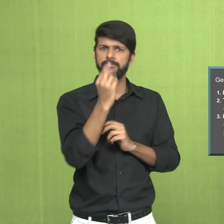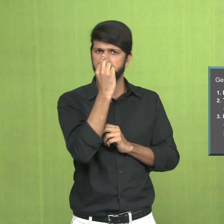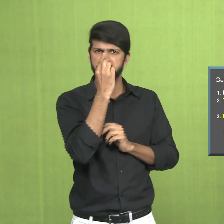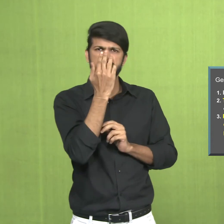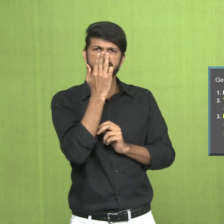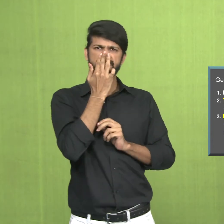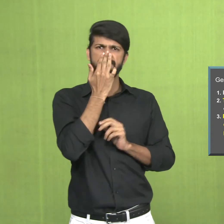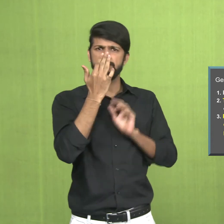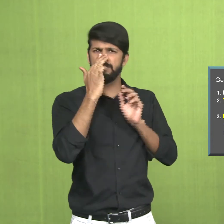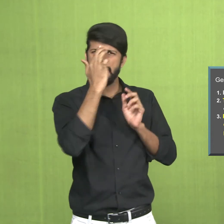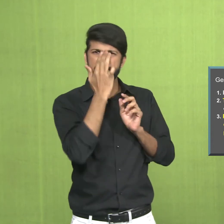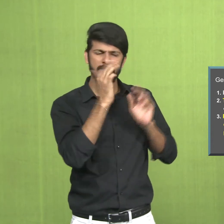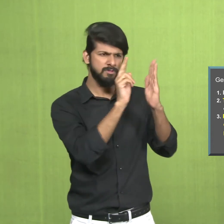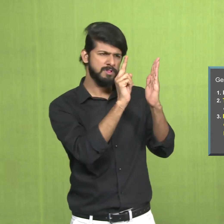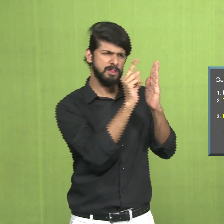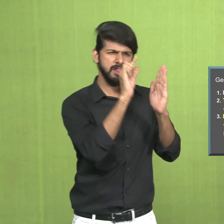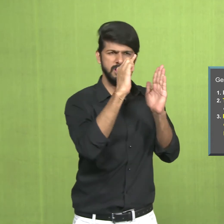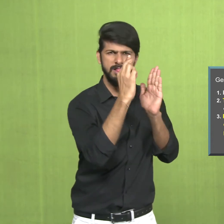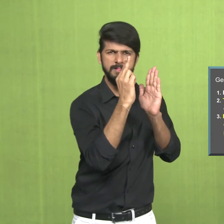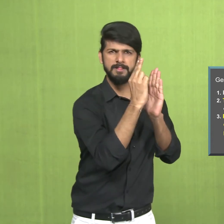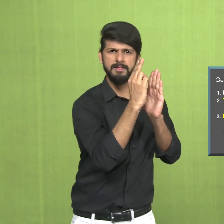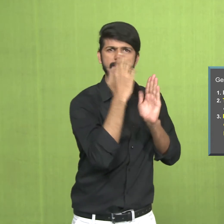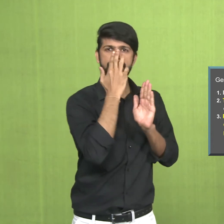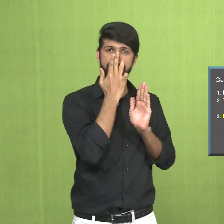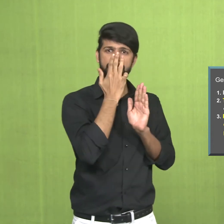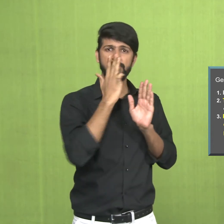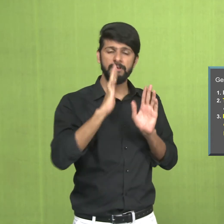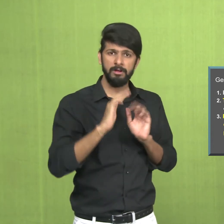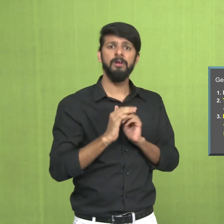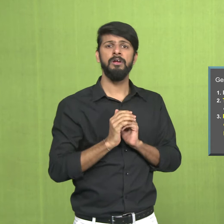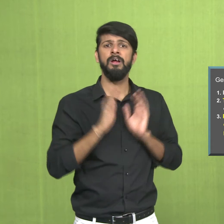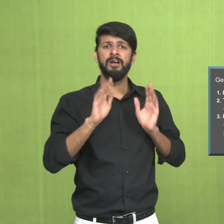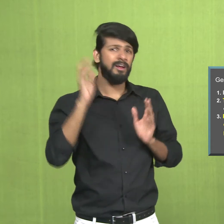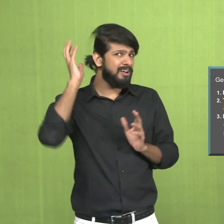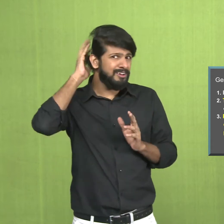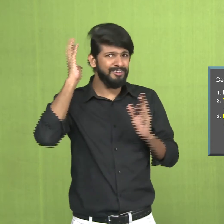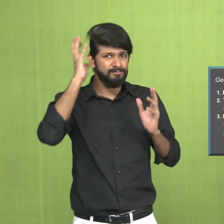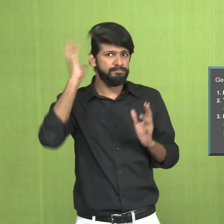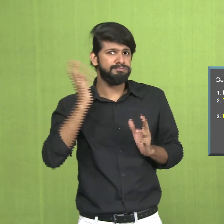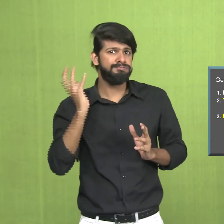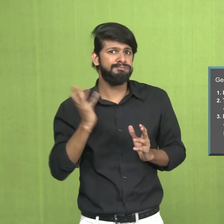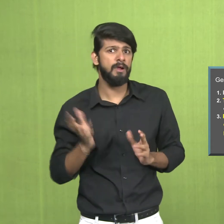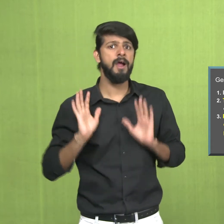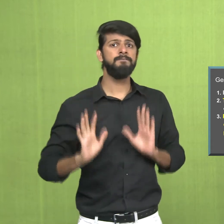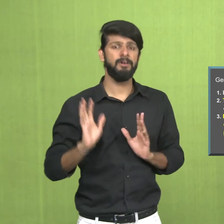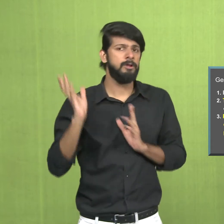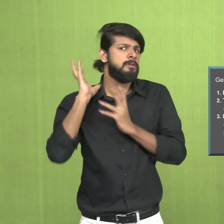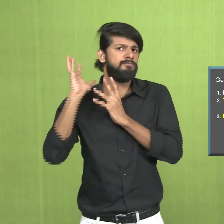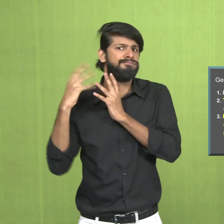first is that it has thick lips, second is that she has flat nose and the hair is curly